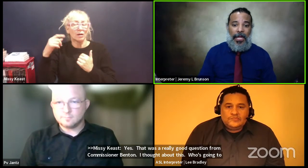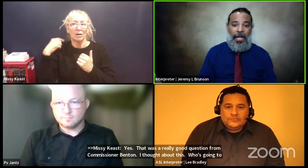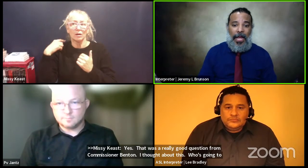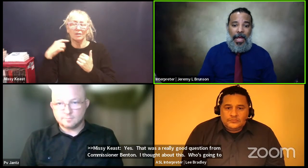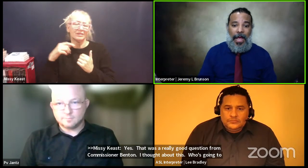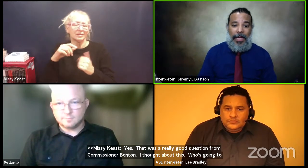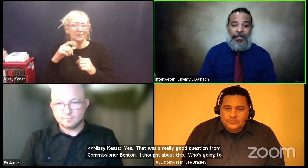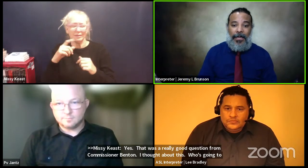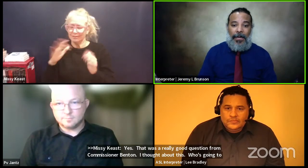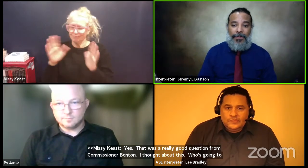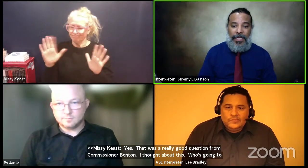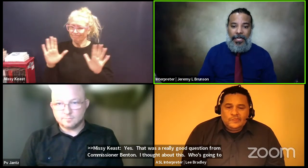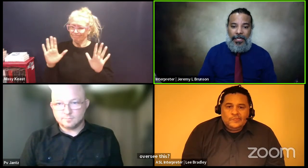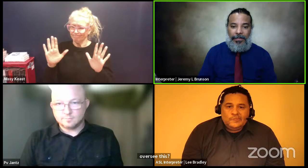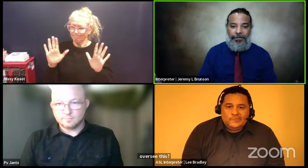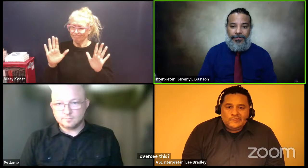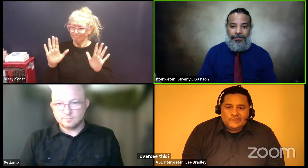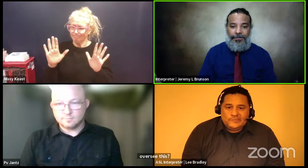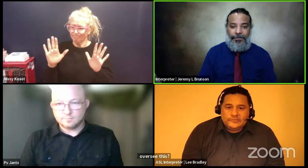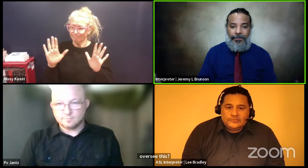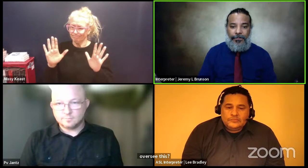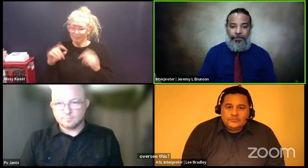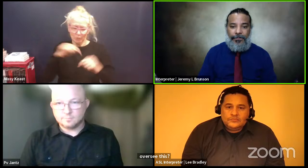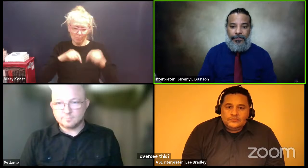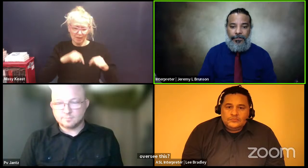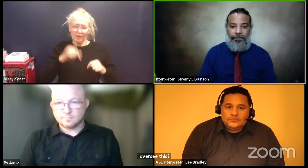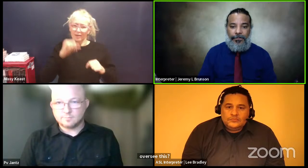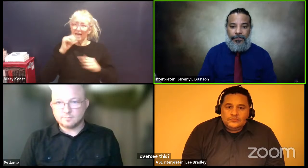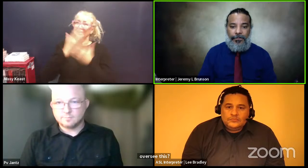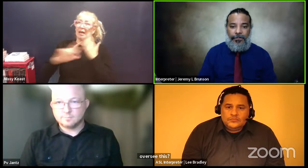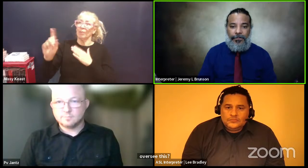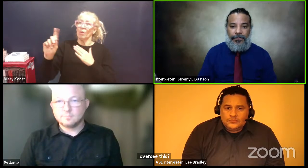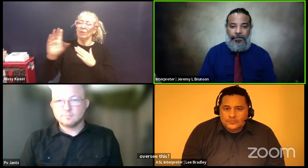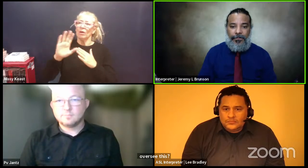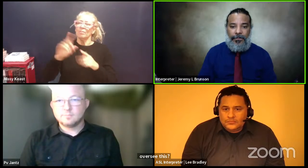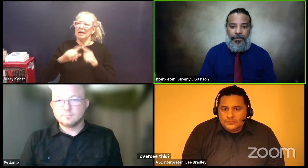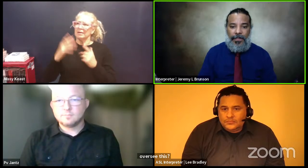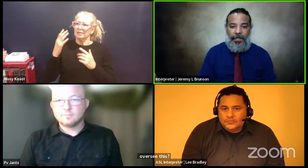person? And I'm thinking,